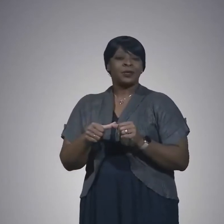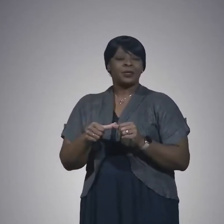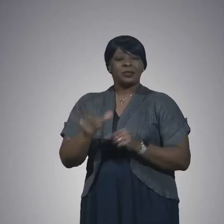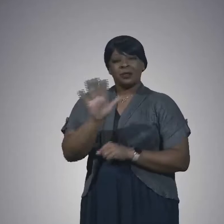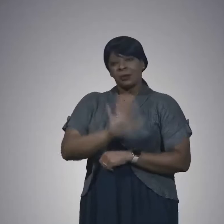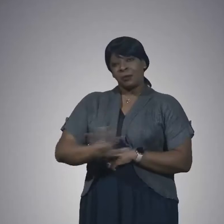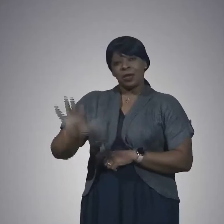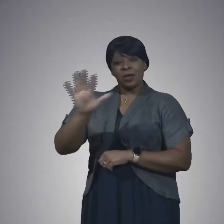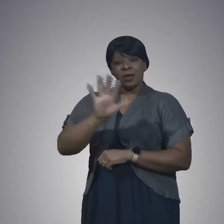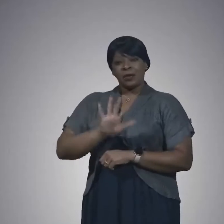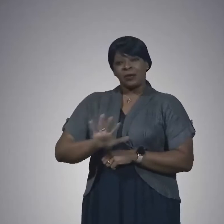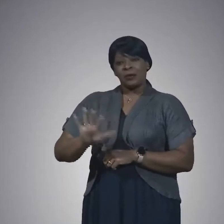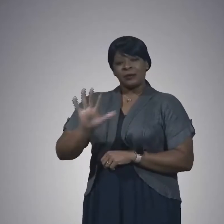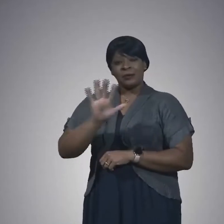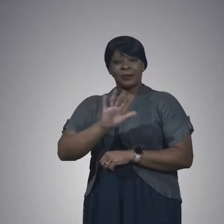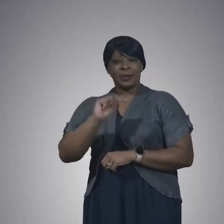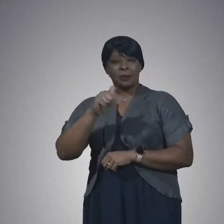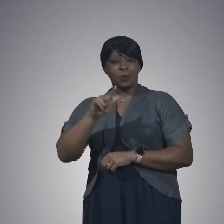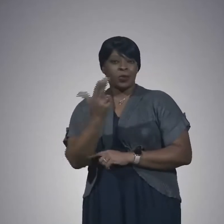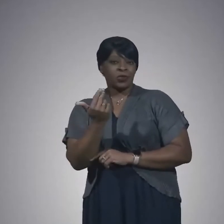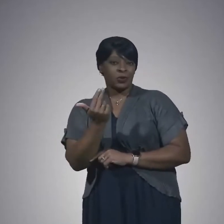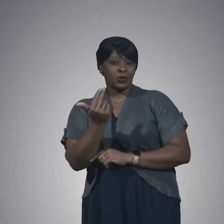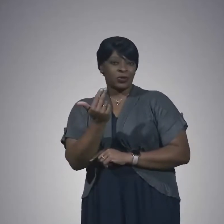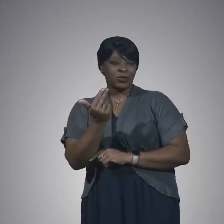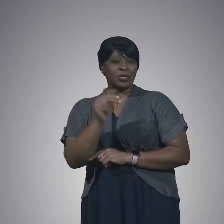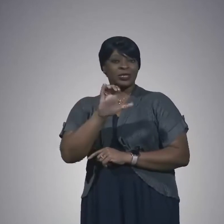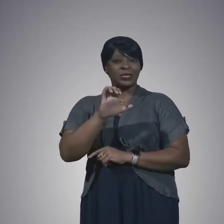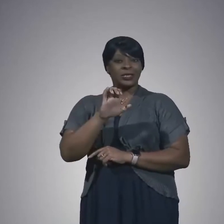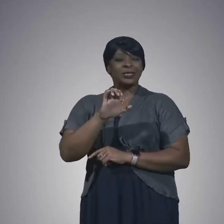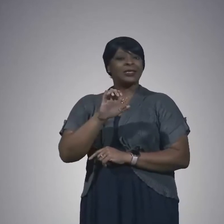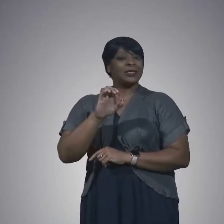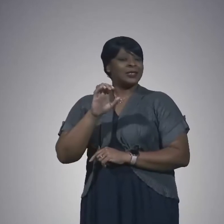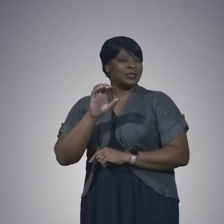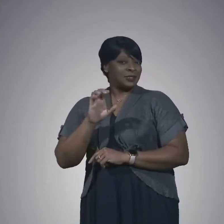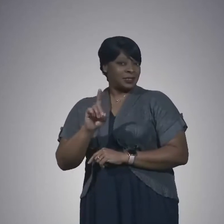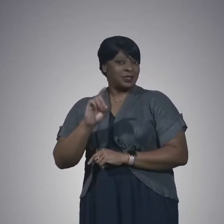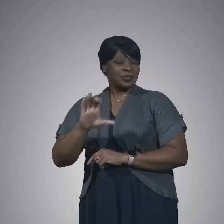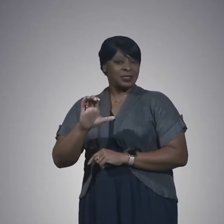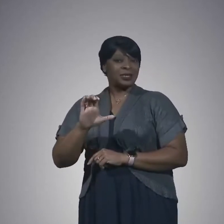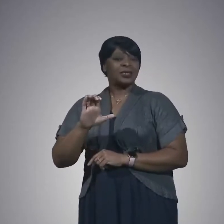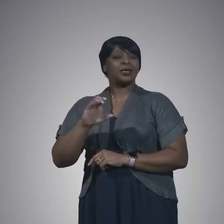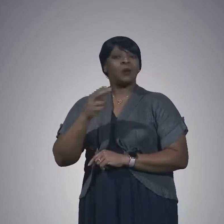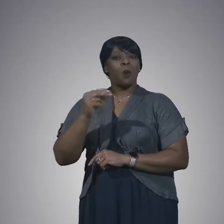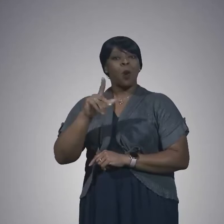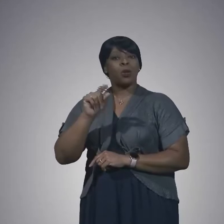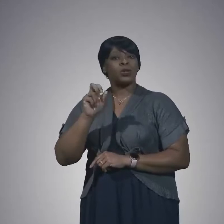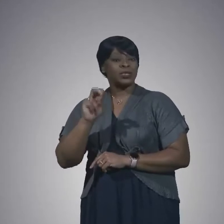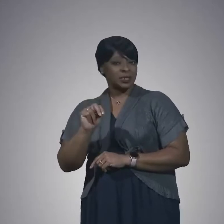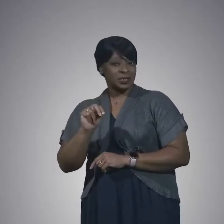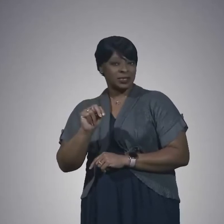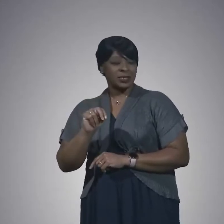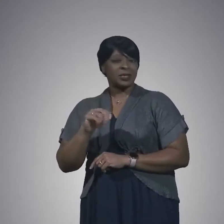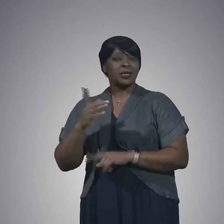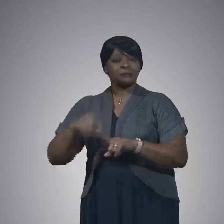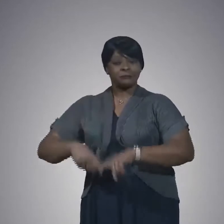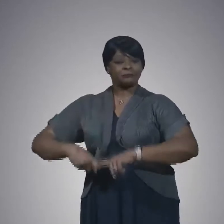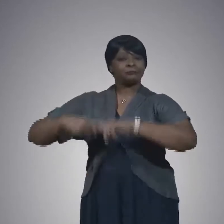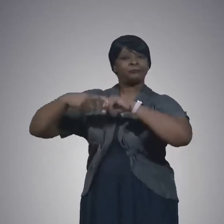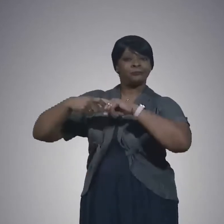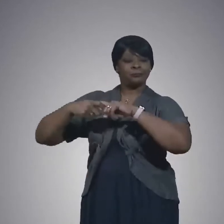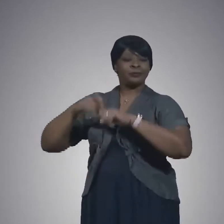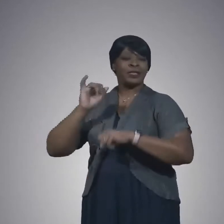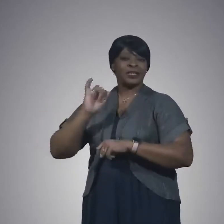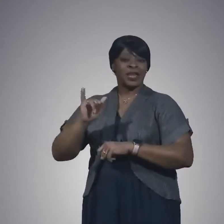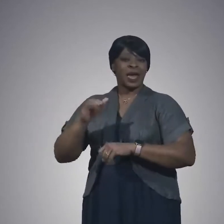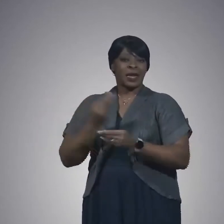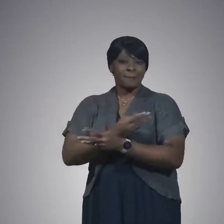the 13th of April, the CDC halted administration of the Johnson & Johnson vaccine. About